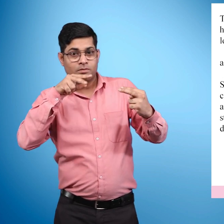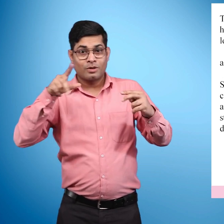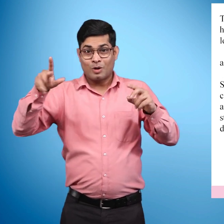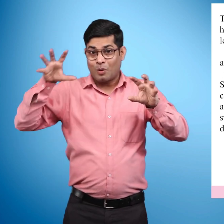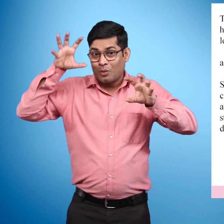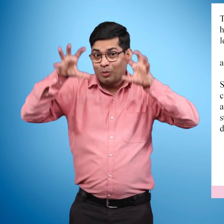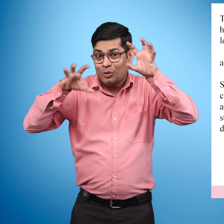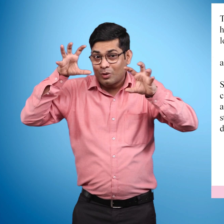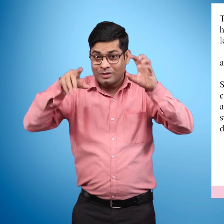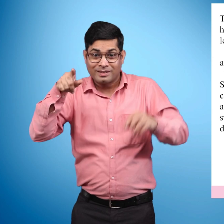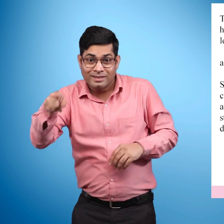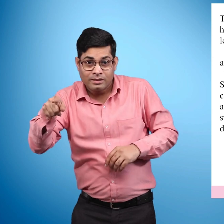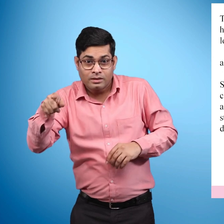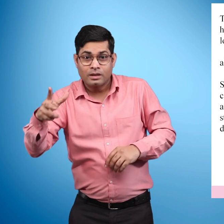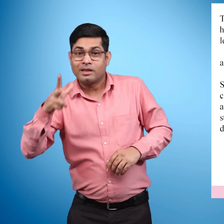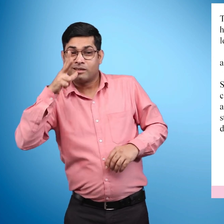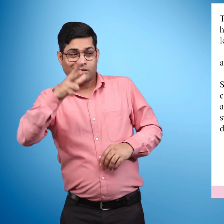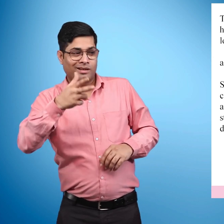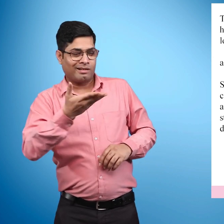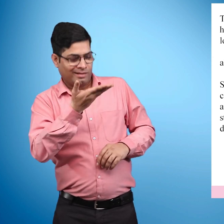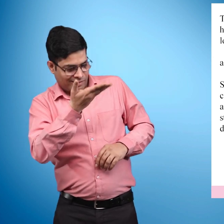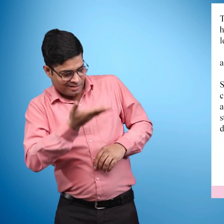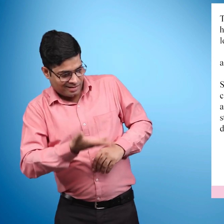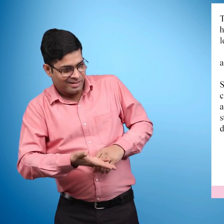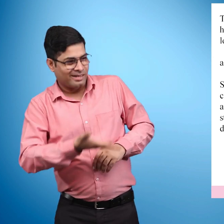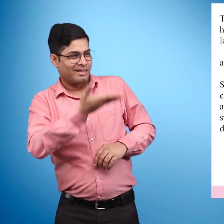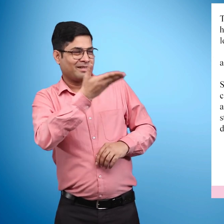said, "you don't appear all that strong to me."